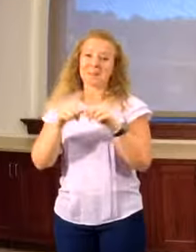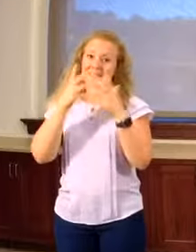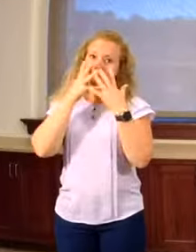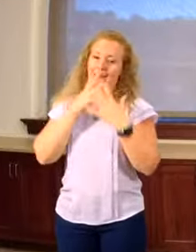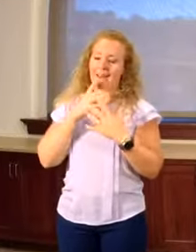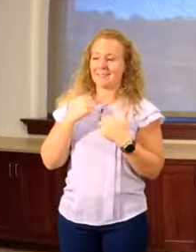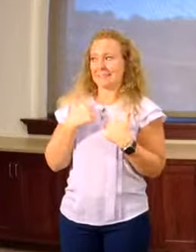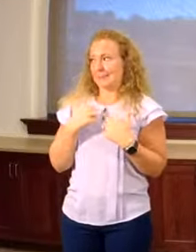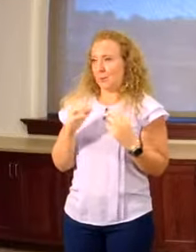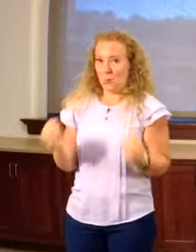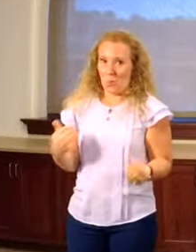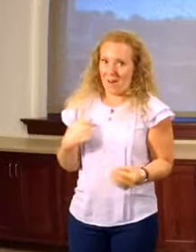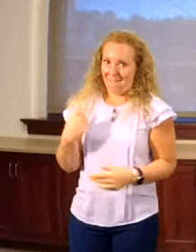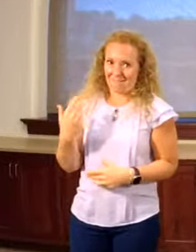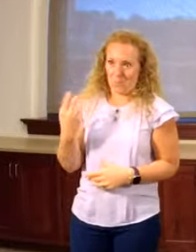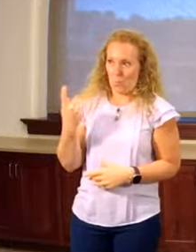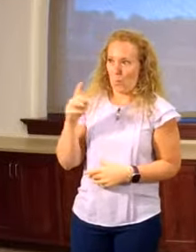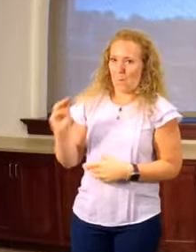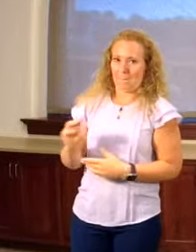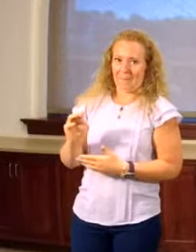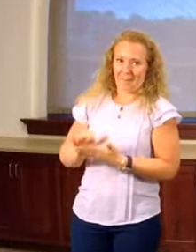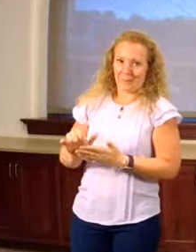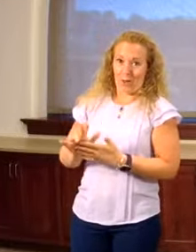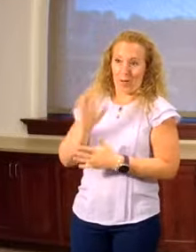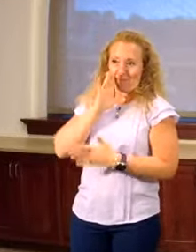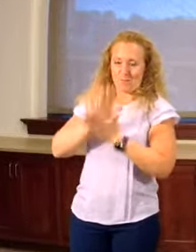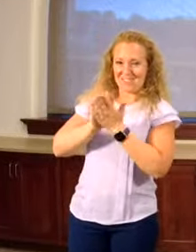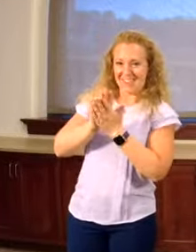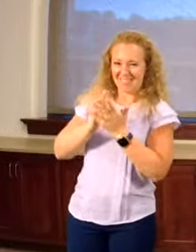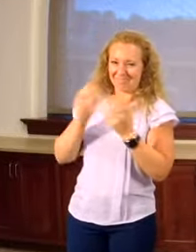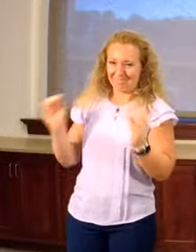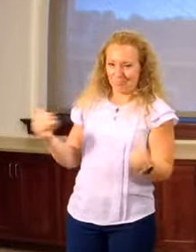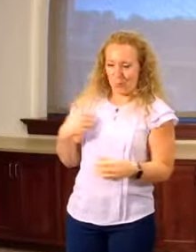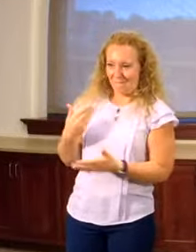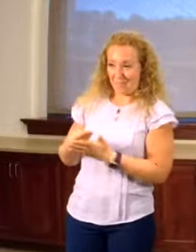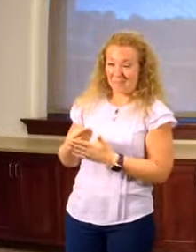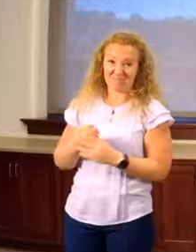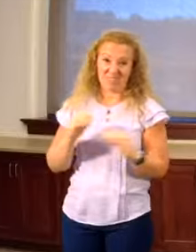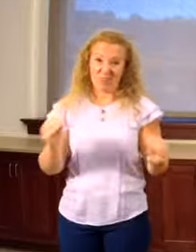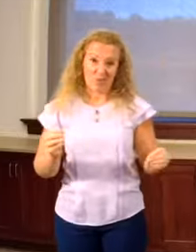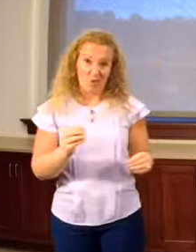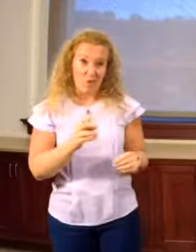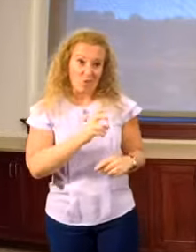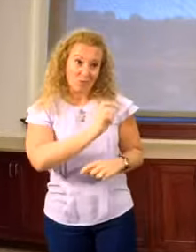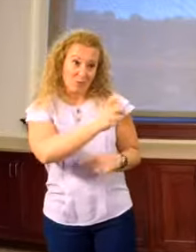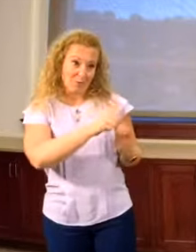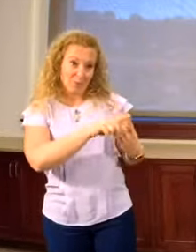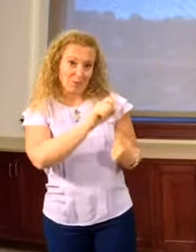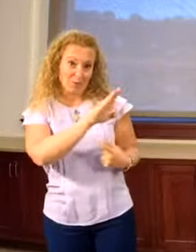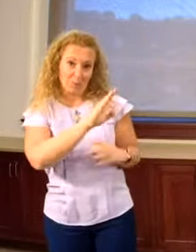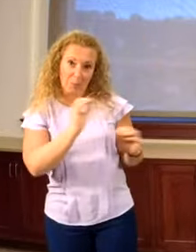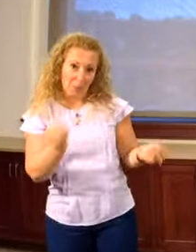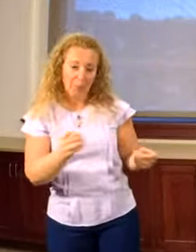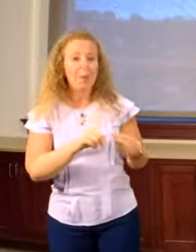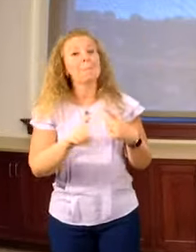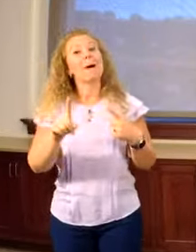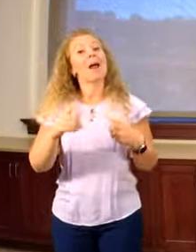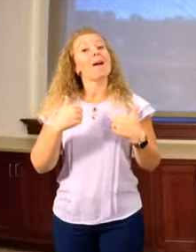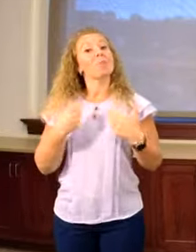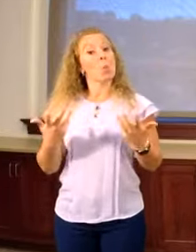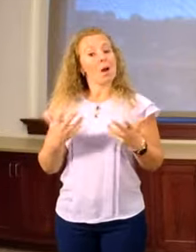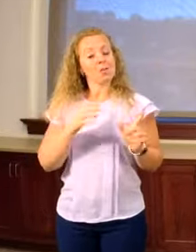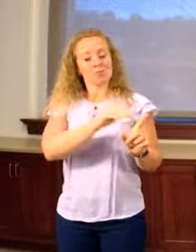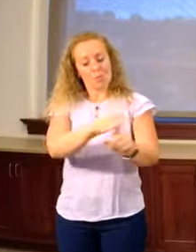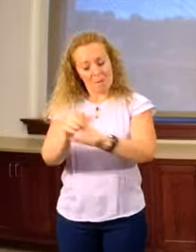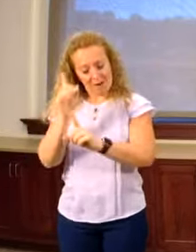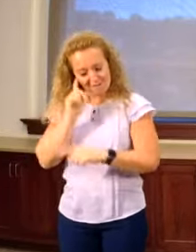I don't have $1 million laying around to offer as an incentive, not even a trip to the Super Bowl. But I do have this, a